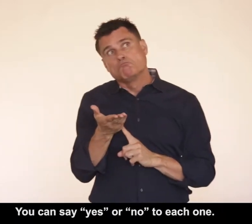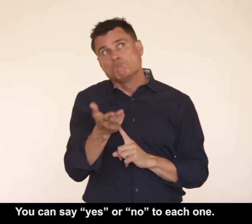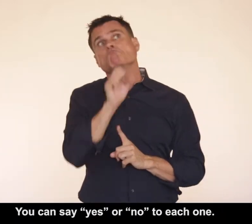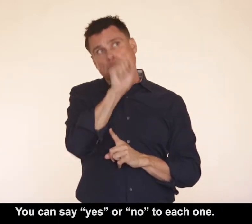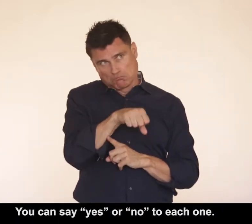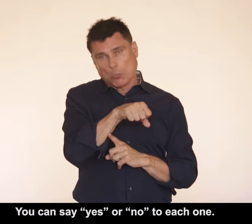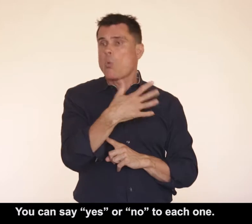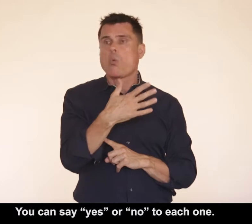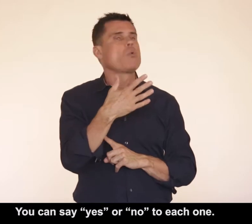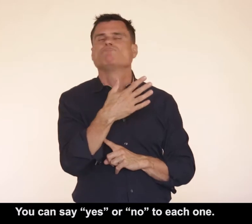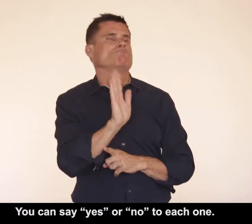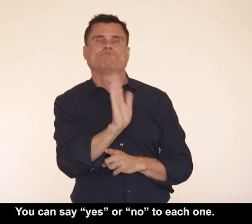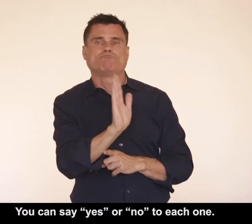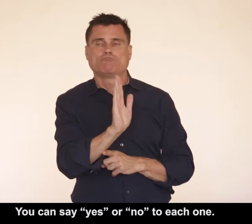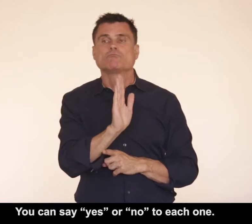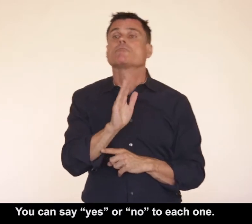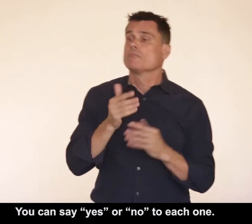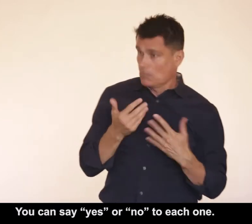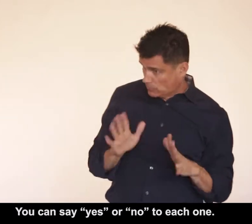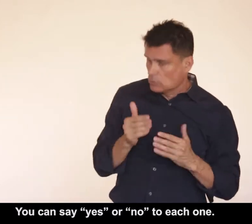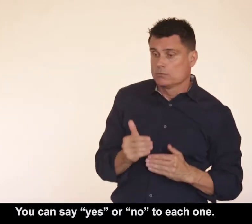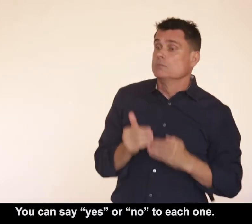You can say yes or no to each one.